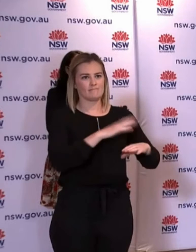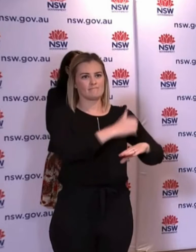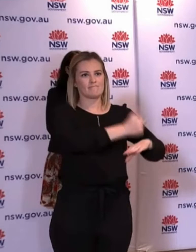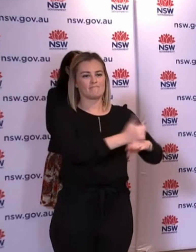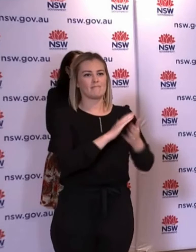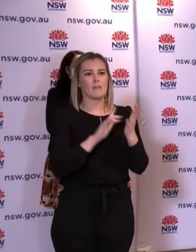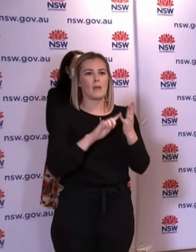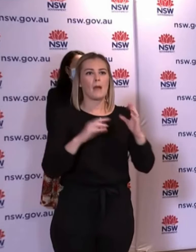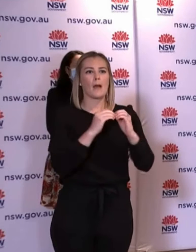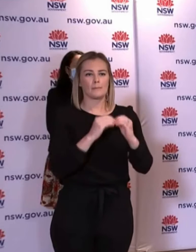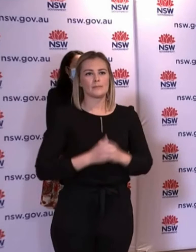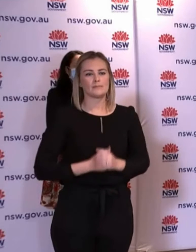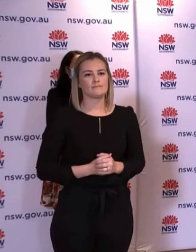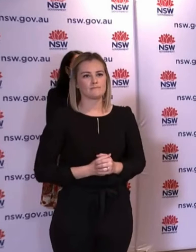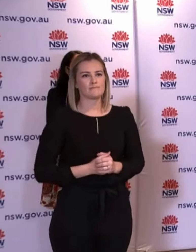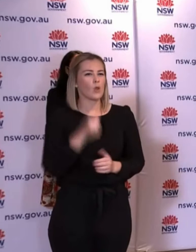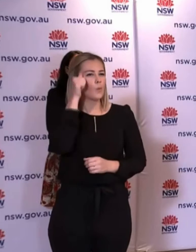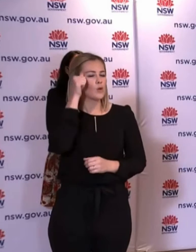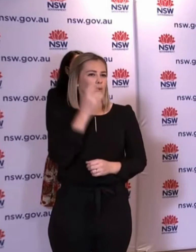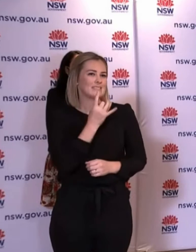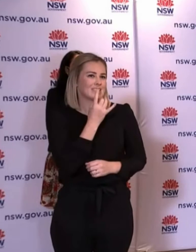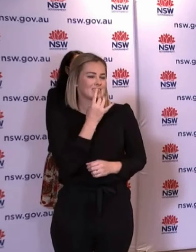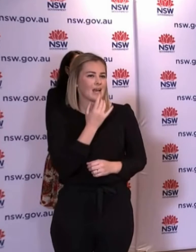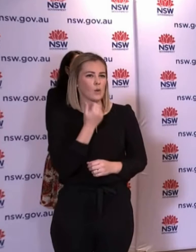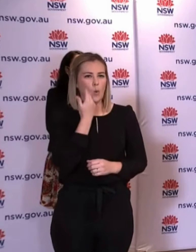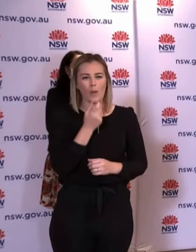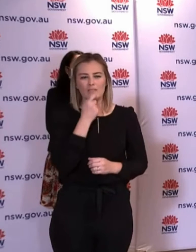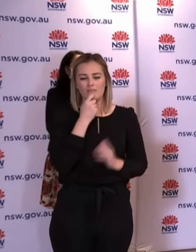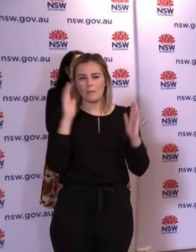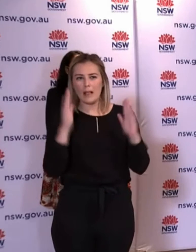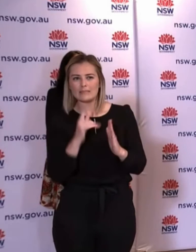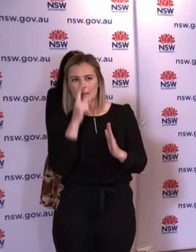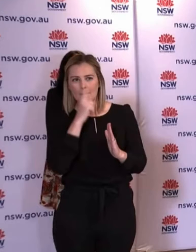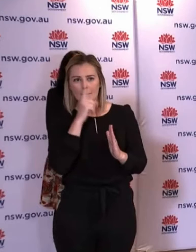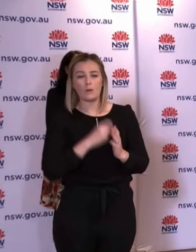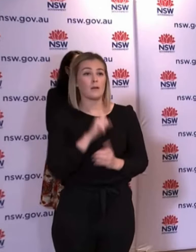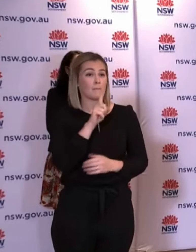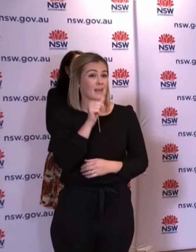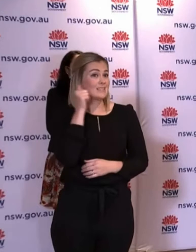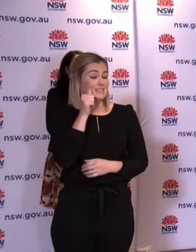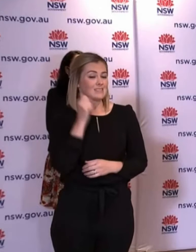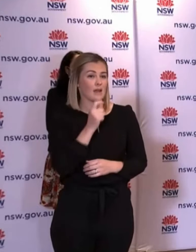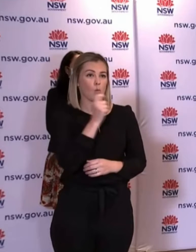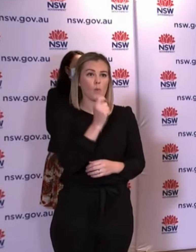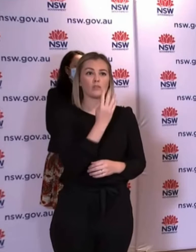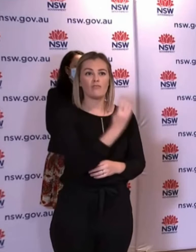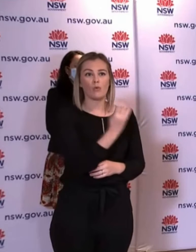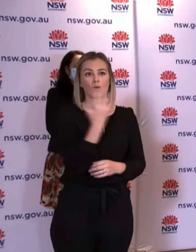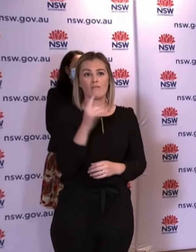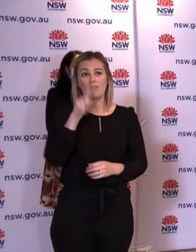Saturdays, of course, are a bit slower, but yesterday we still managed to achieve close to 45,000